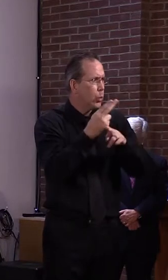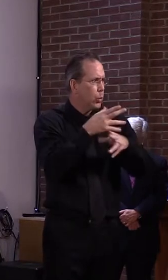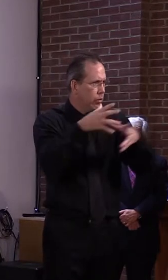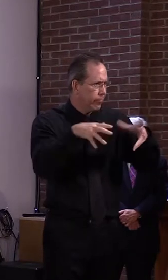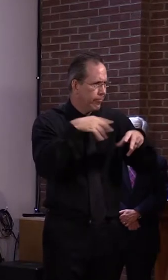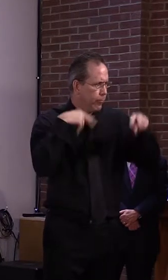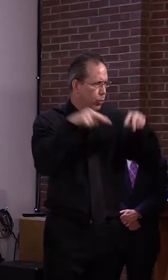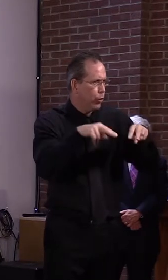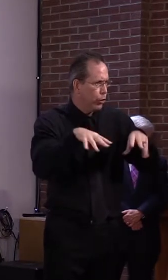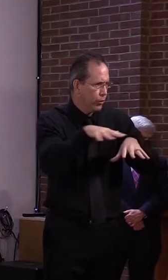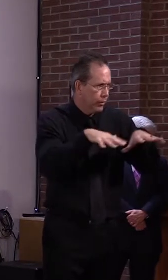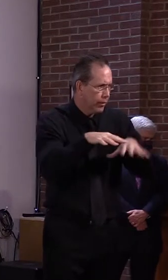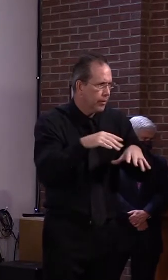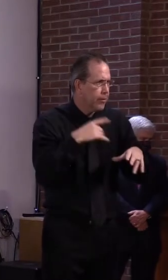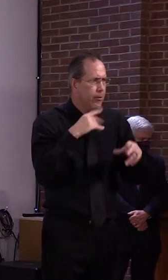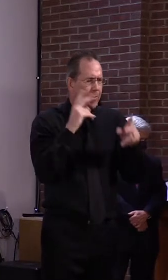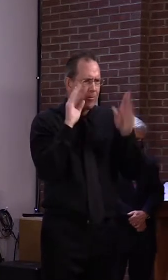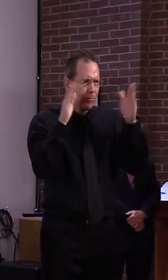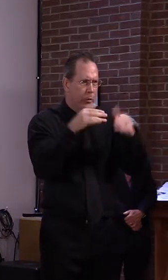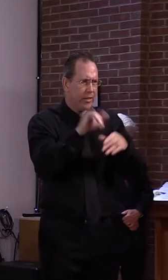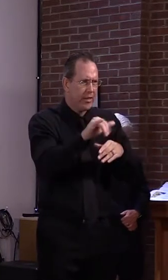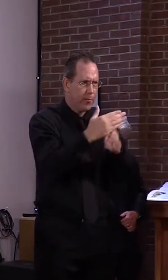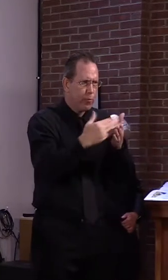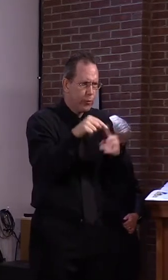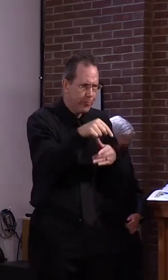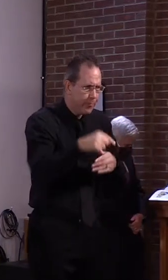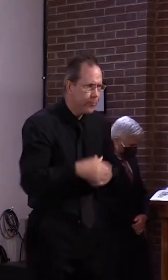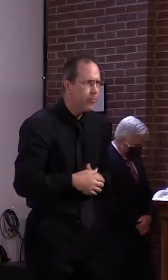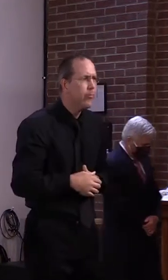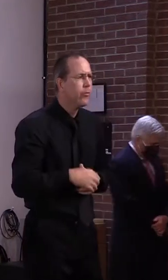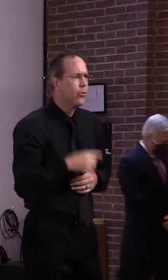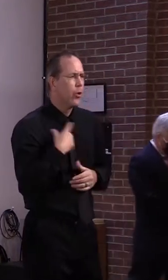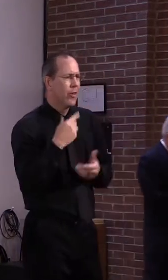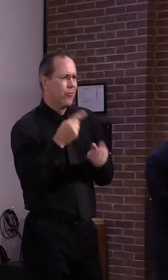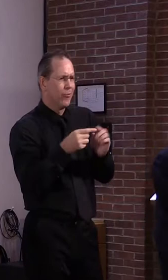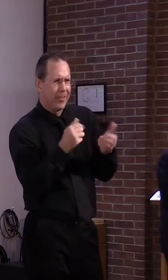targeting it to be responsive in a way we can.